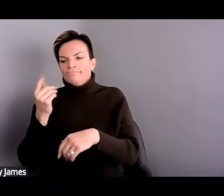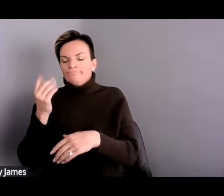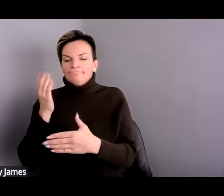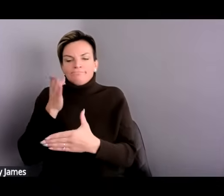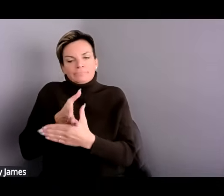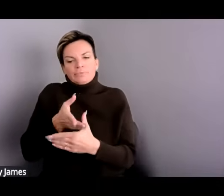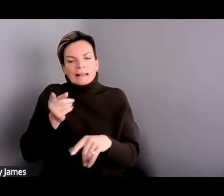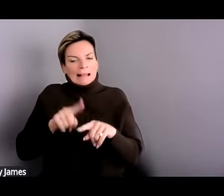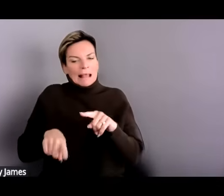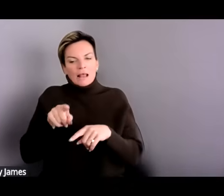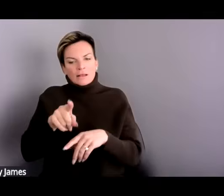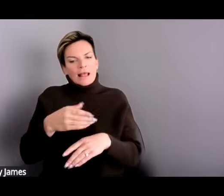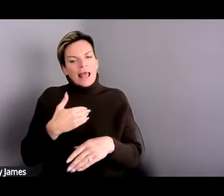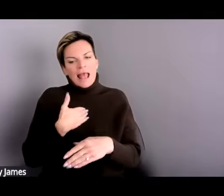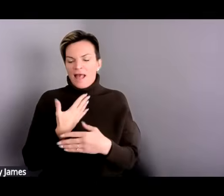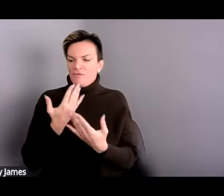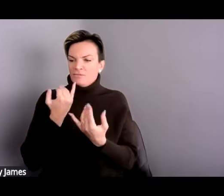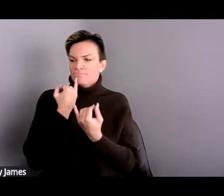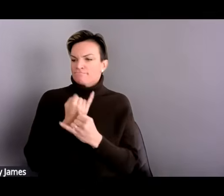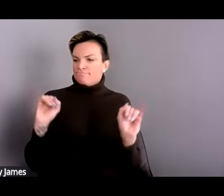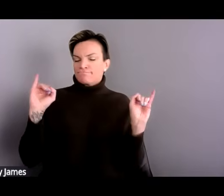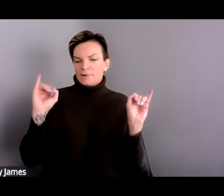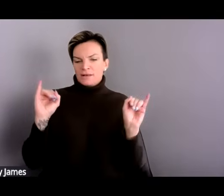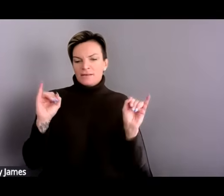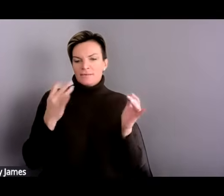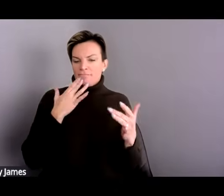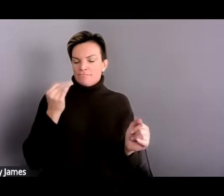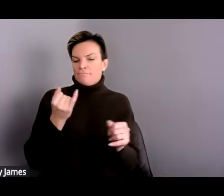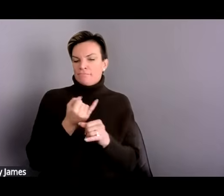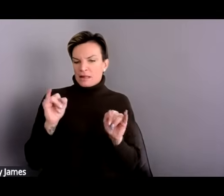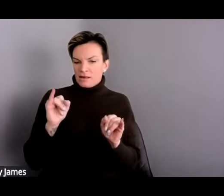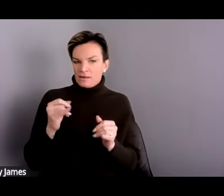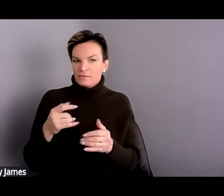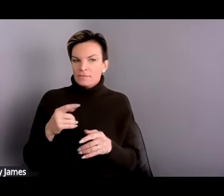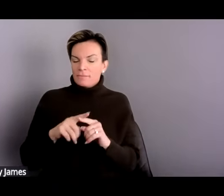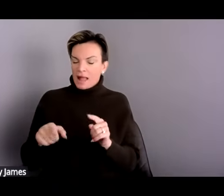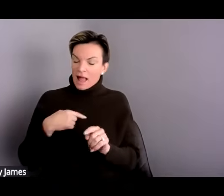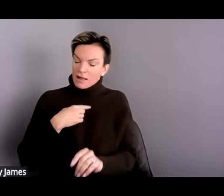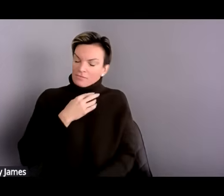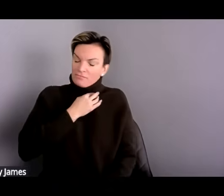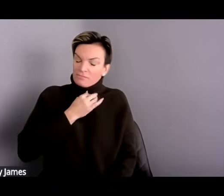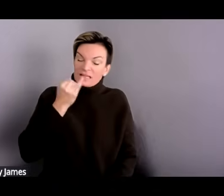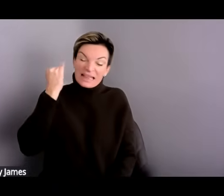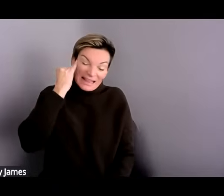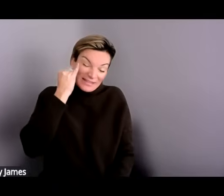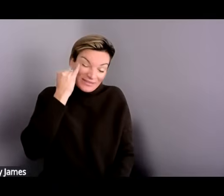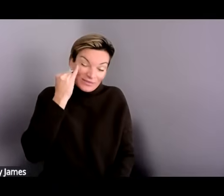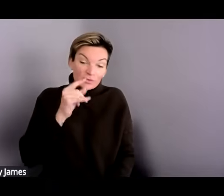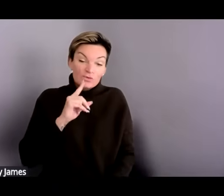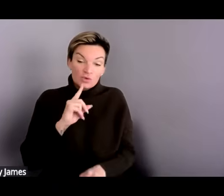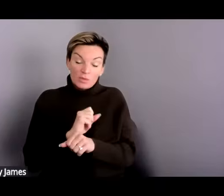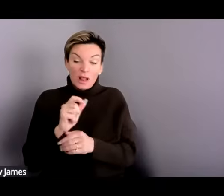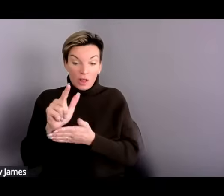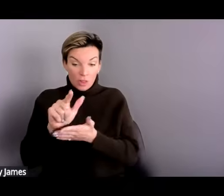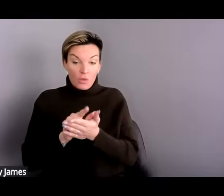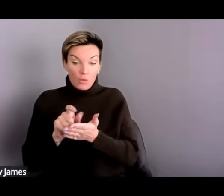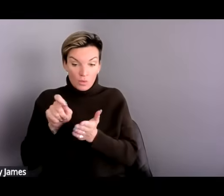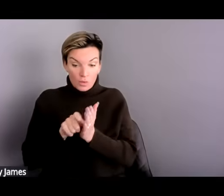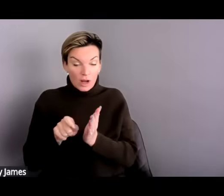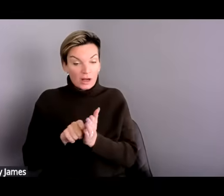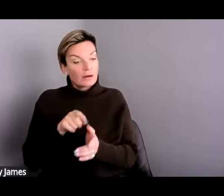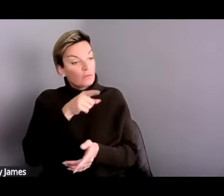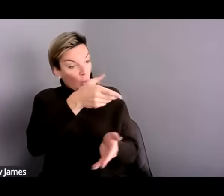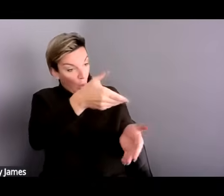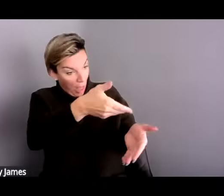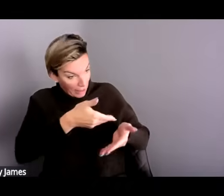so the conversation went, what would happen if there was legislation that said, you're welcome to come to Michigan, you're welcome to be in Michigan,